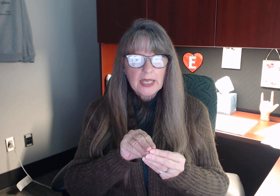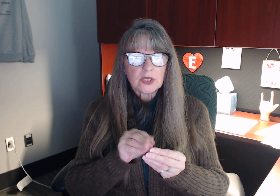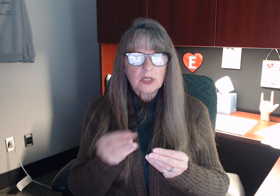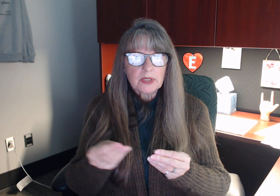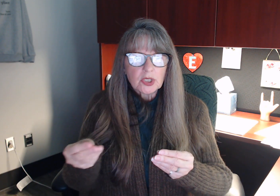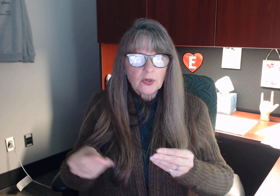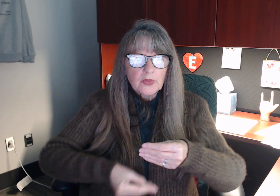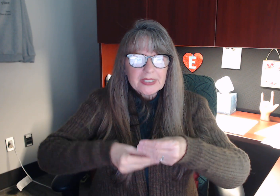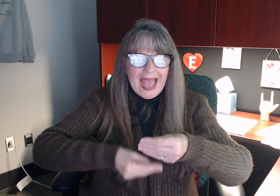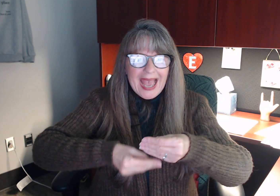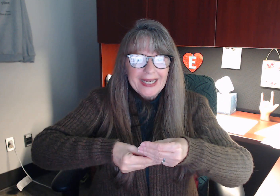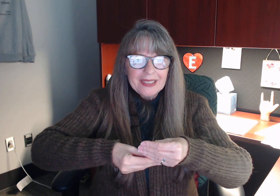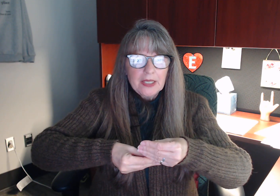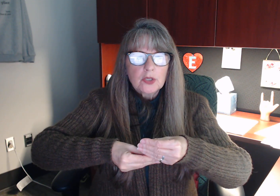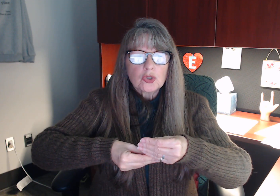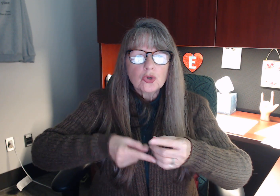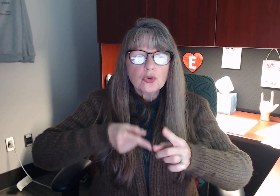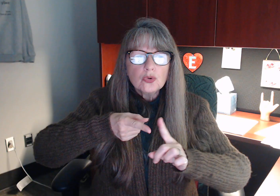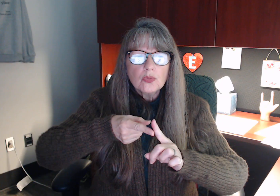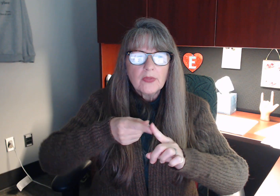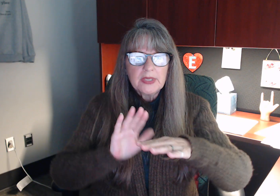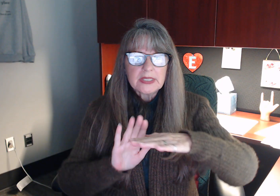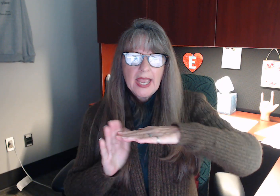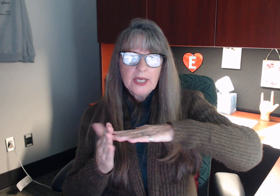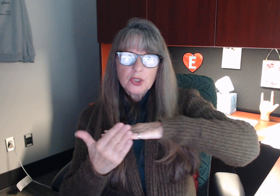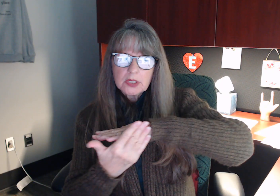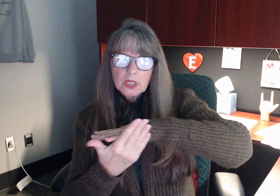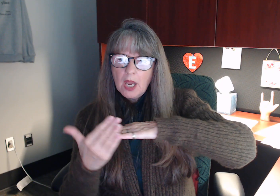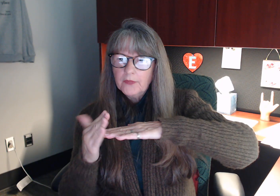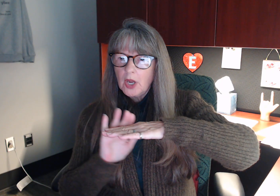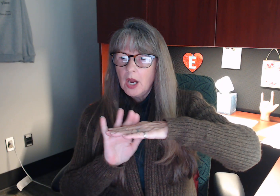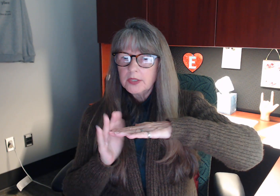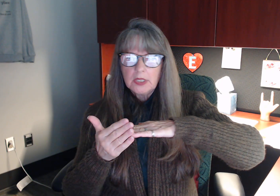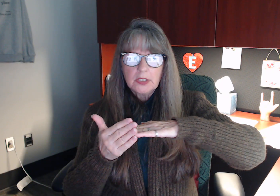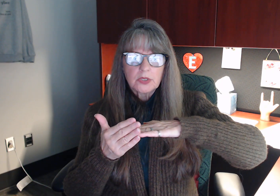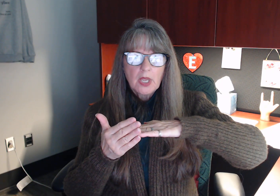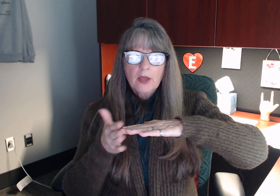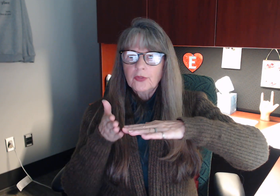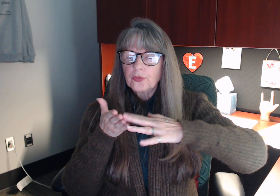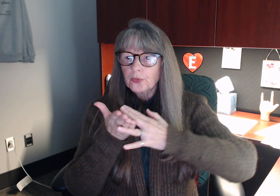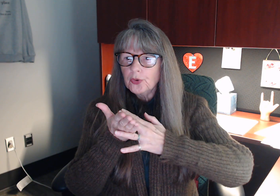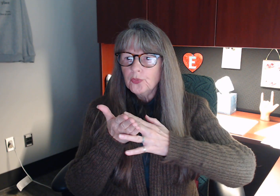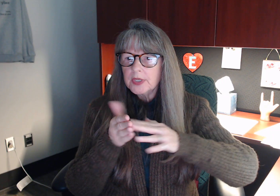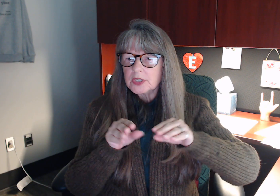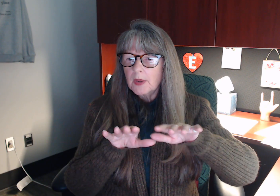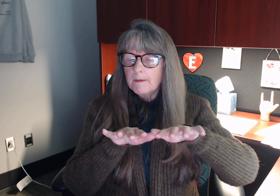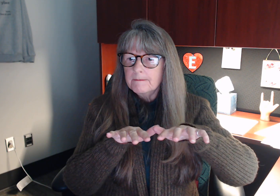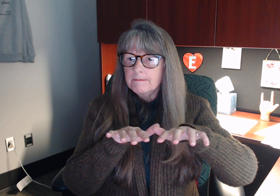is the material that's added to these edges of the continents through this